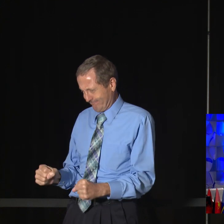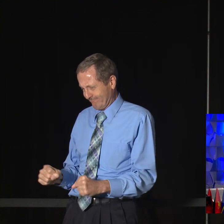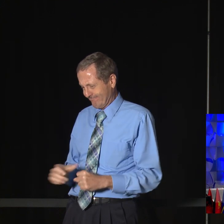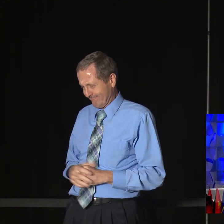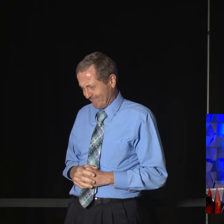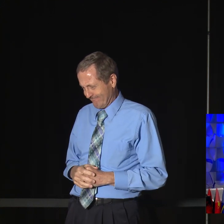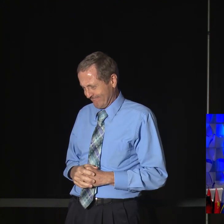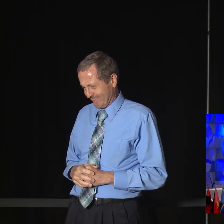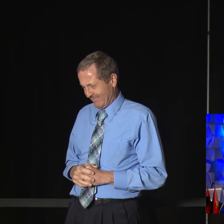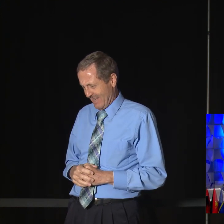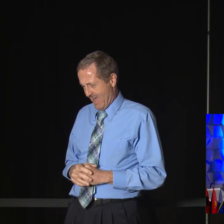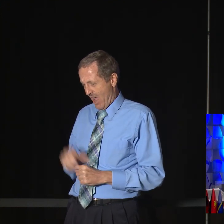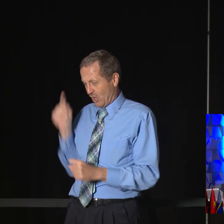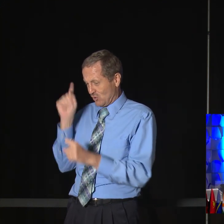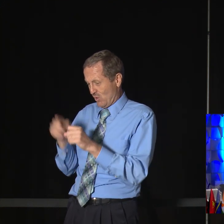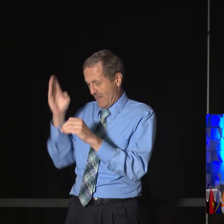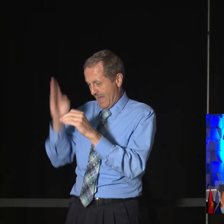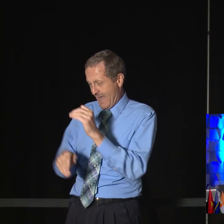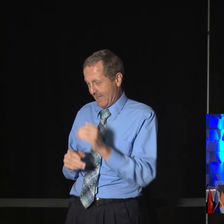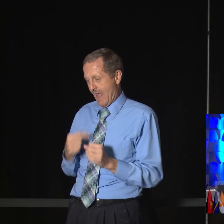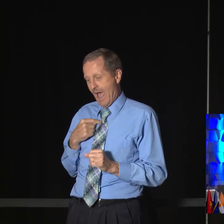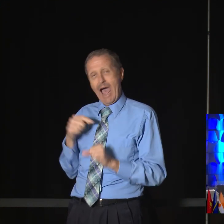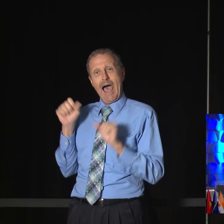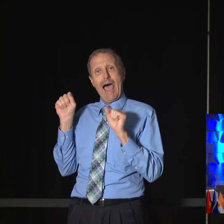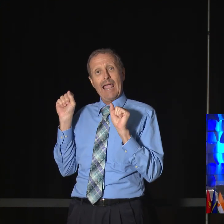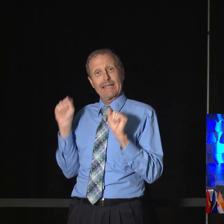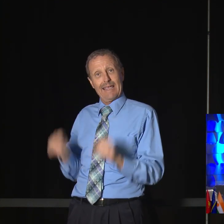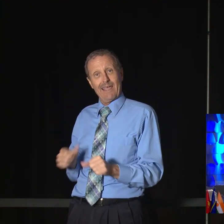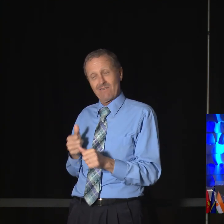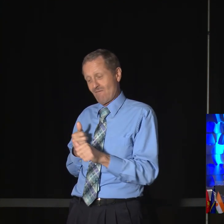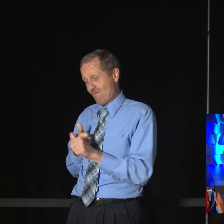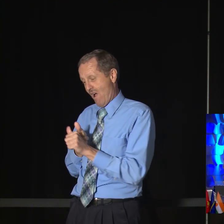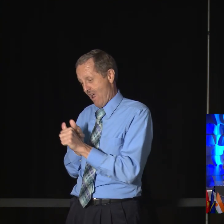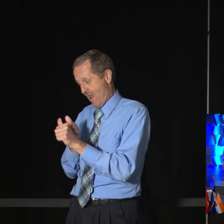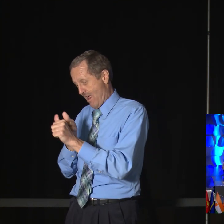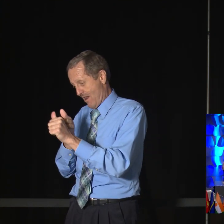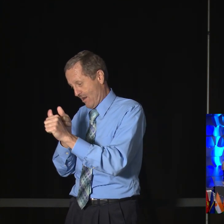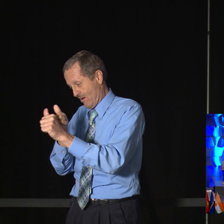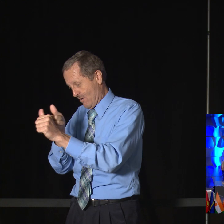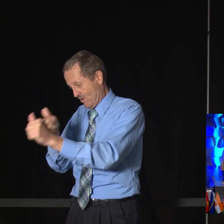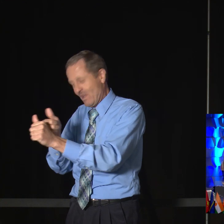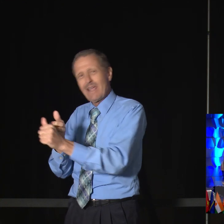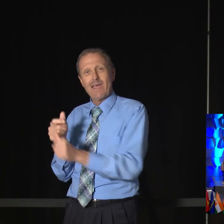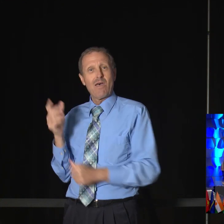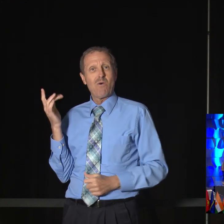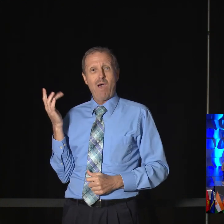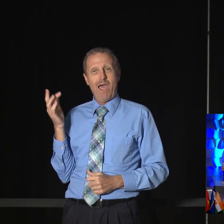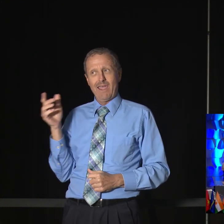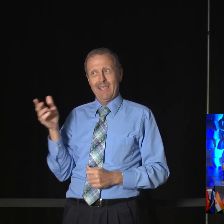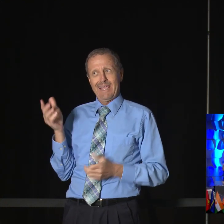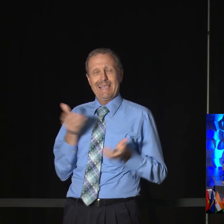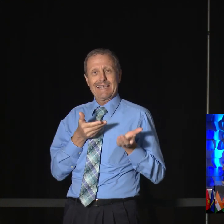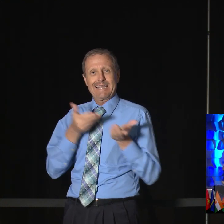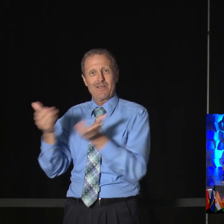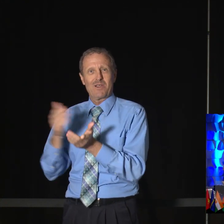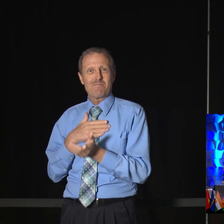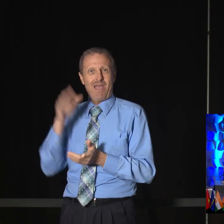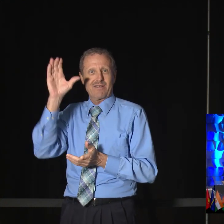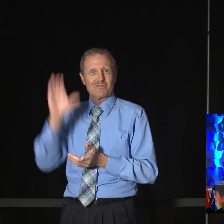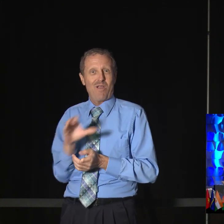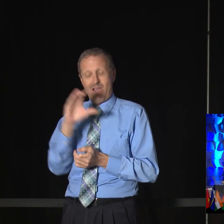the end, I can now follow. For he bore my cross of